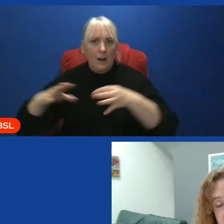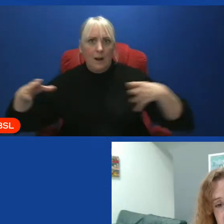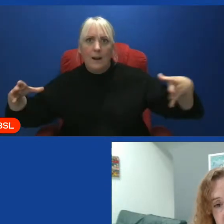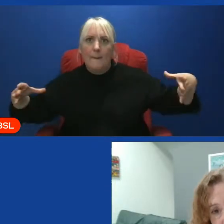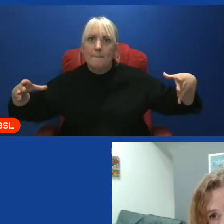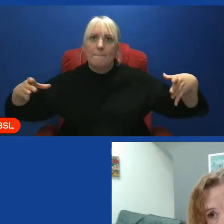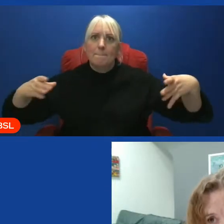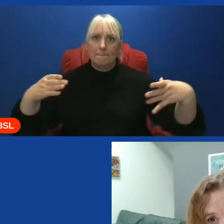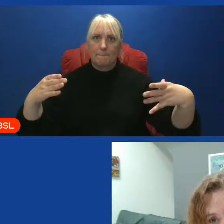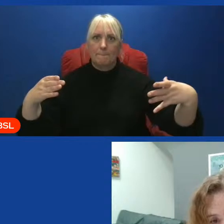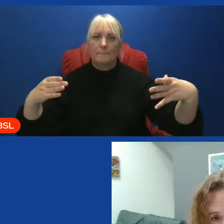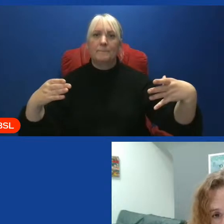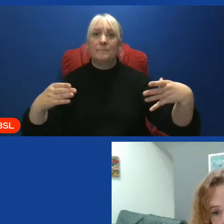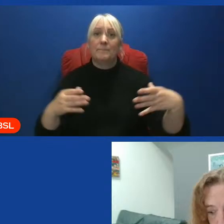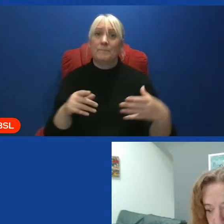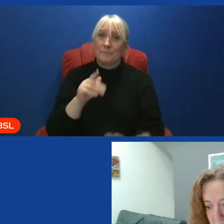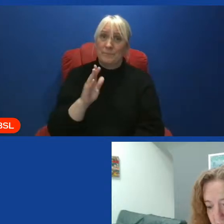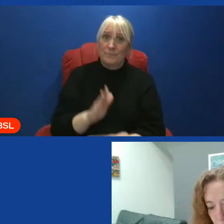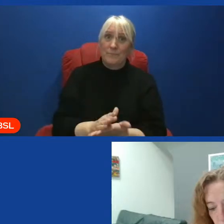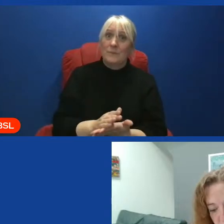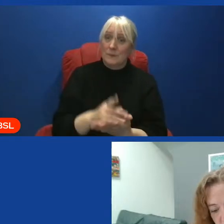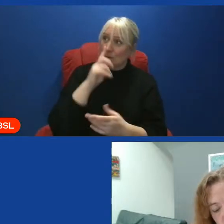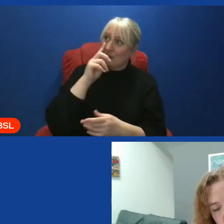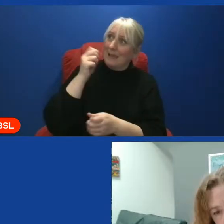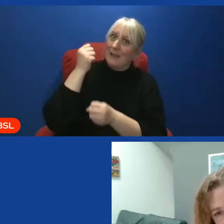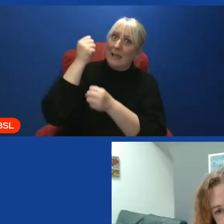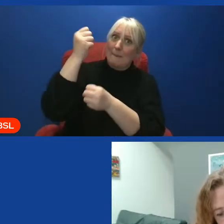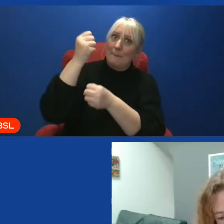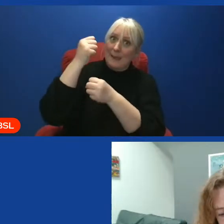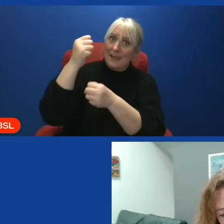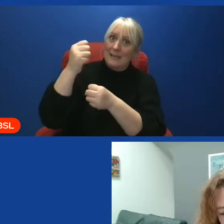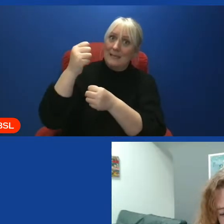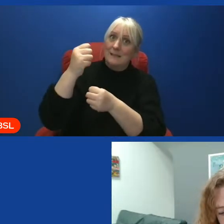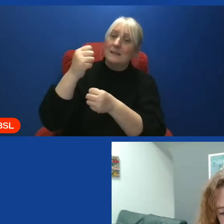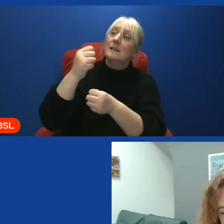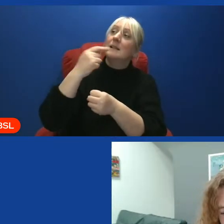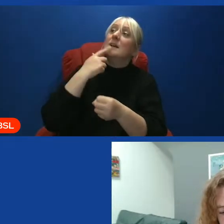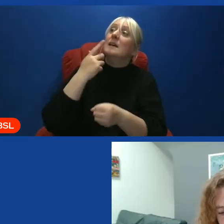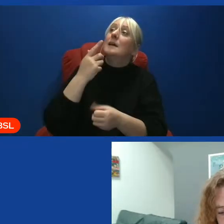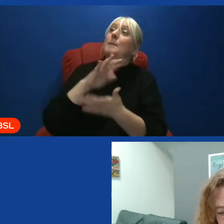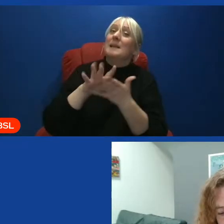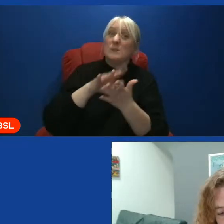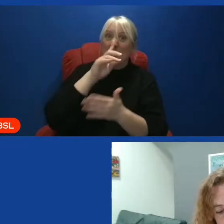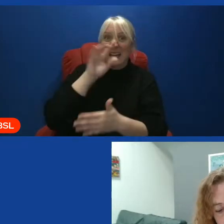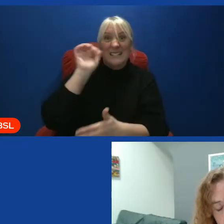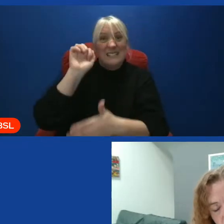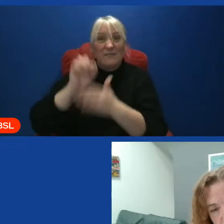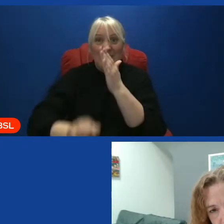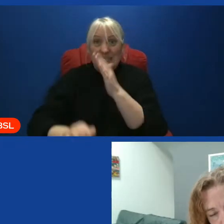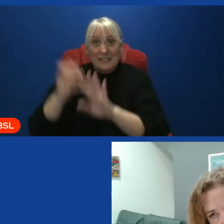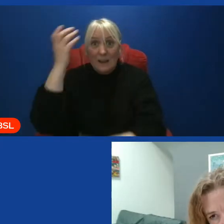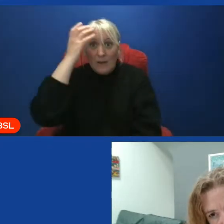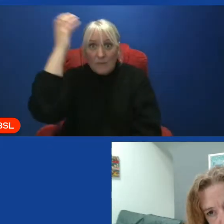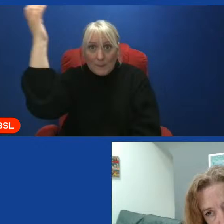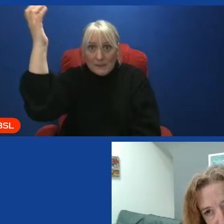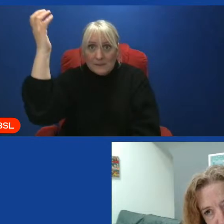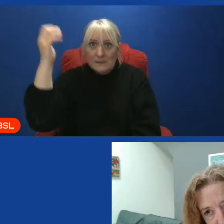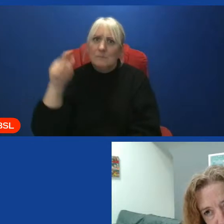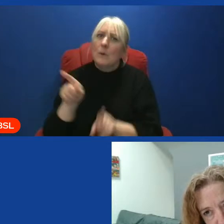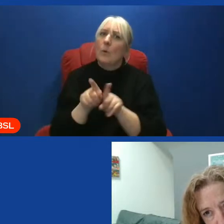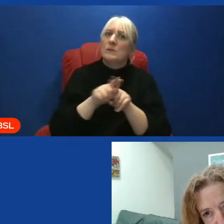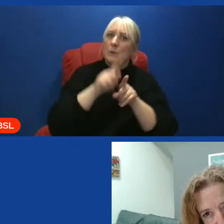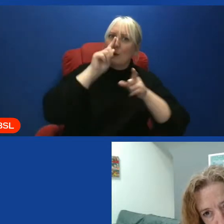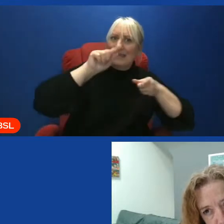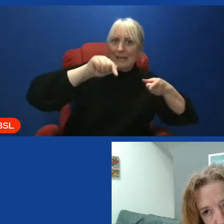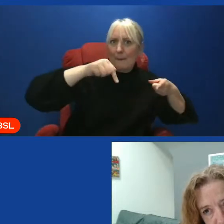activity that I think will be necessary in order to not just defeat what the government are seeking to do, but also to push them back